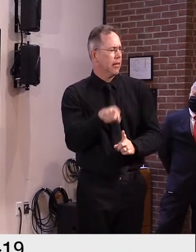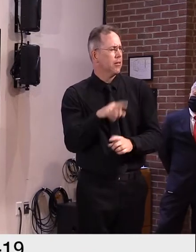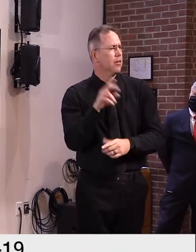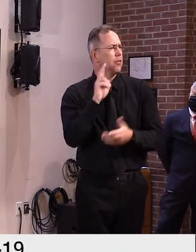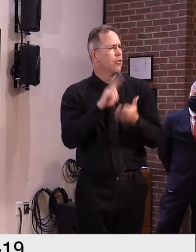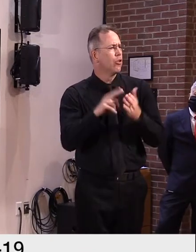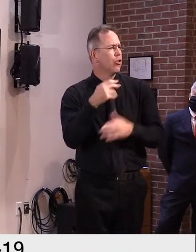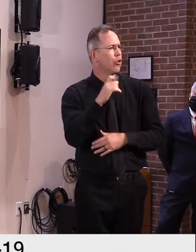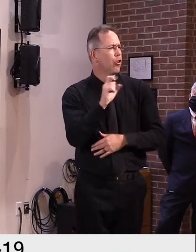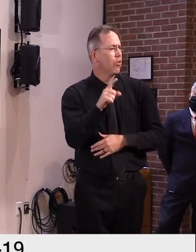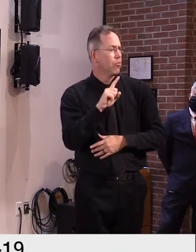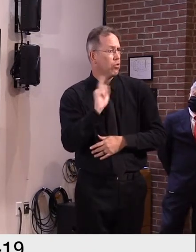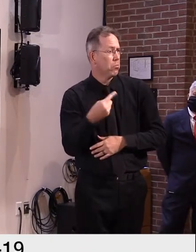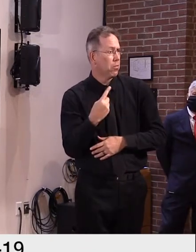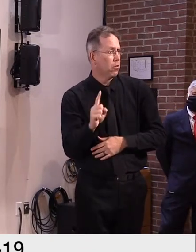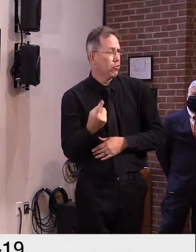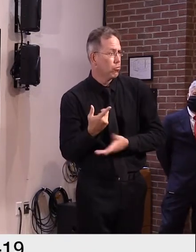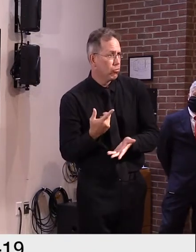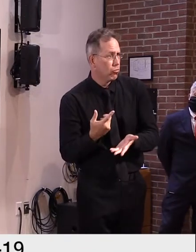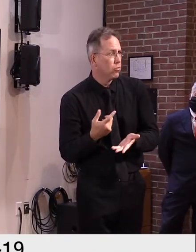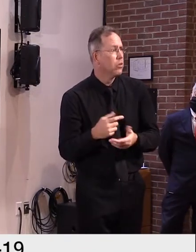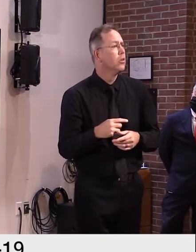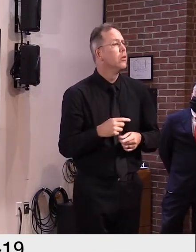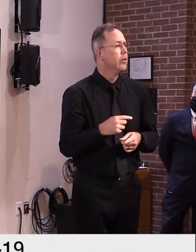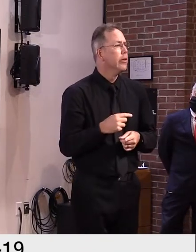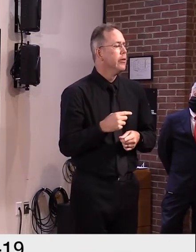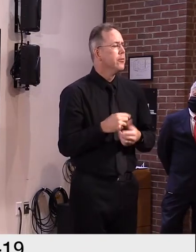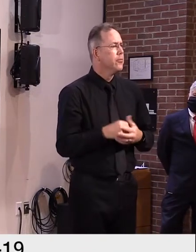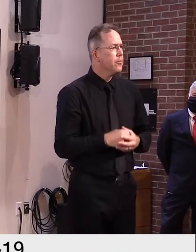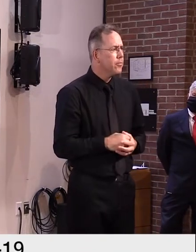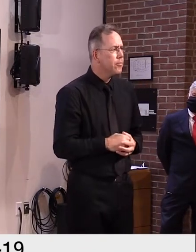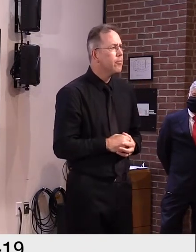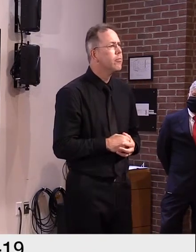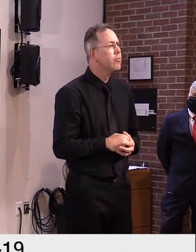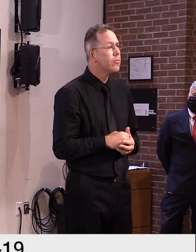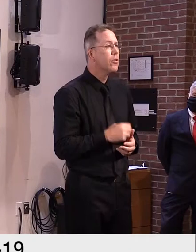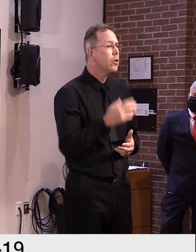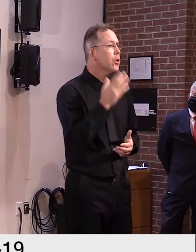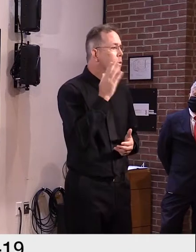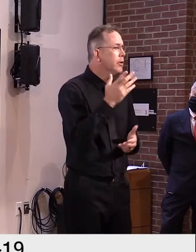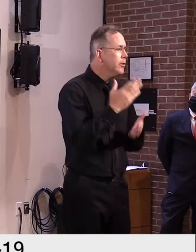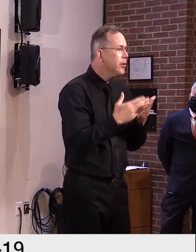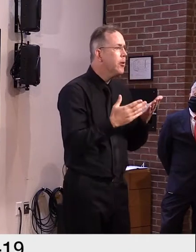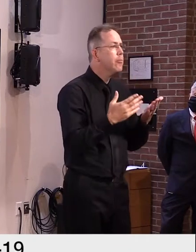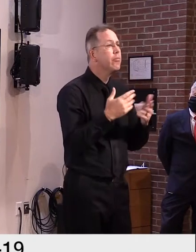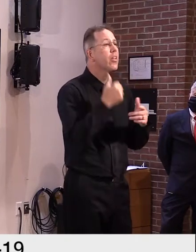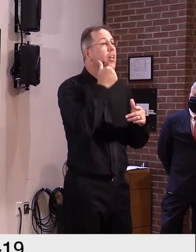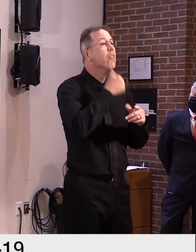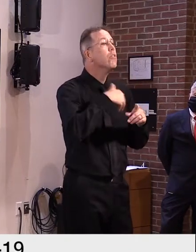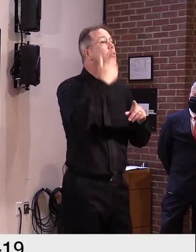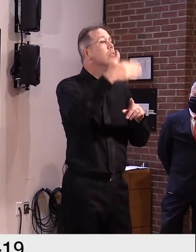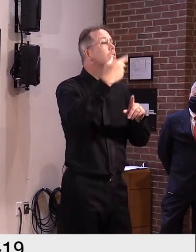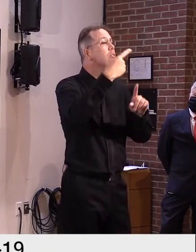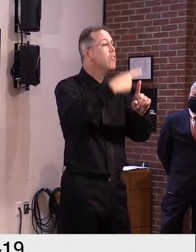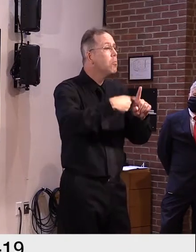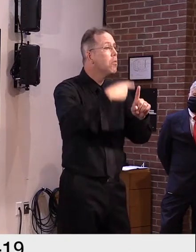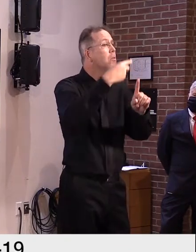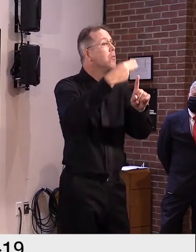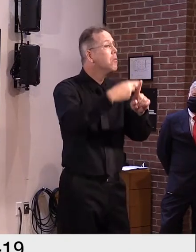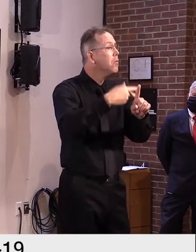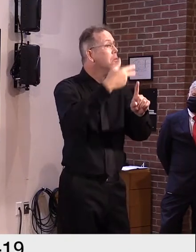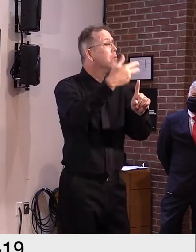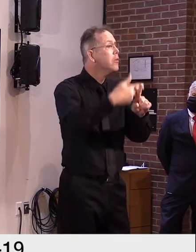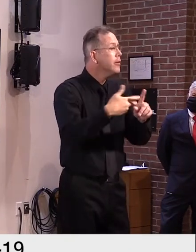well, but we will go through the next month and a half or so and determine if there's